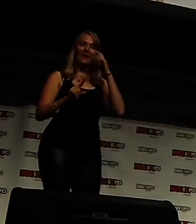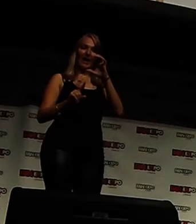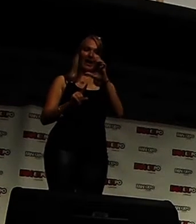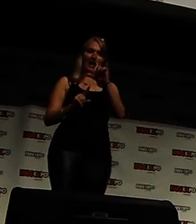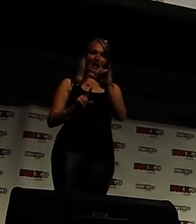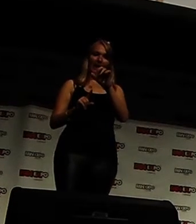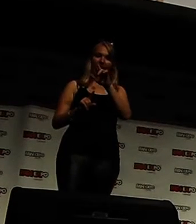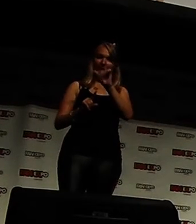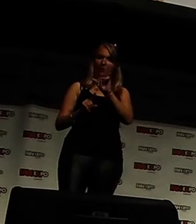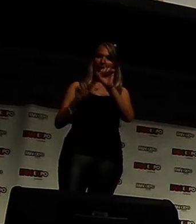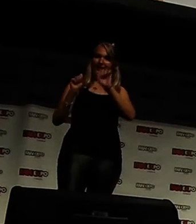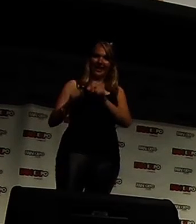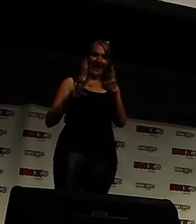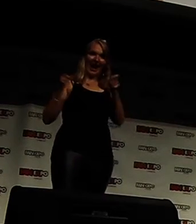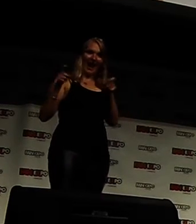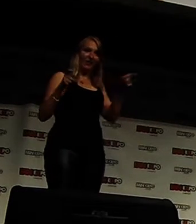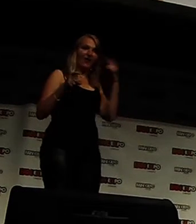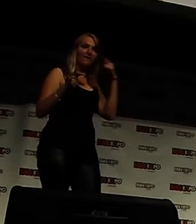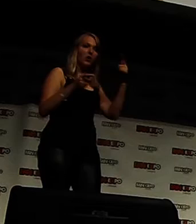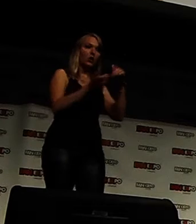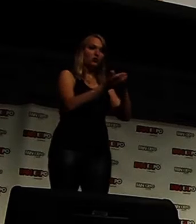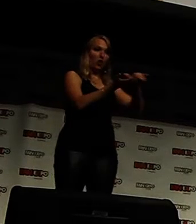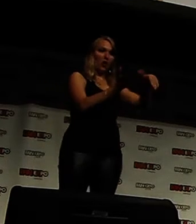handle another regeneration?